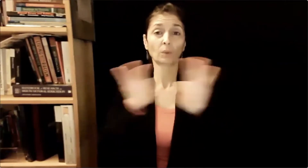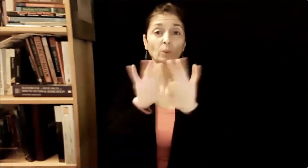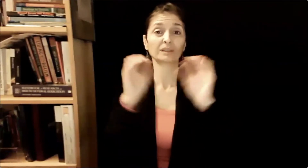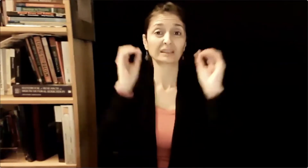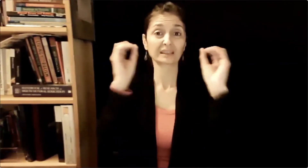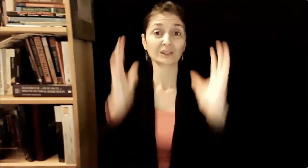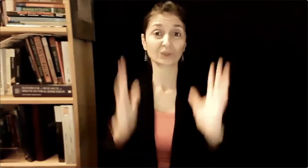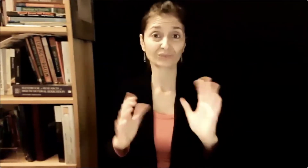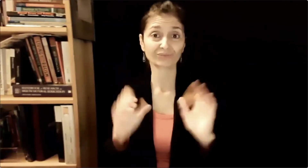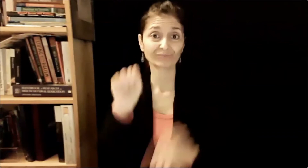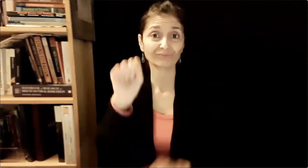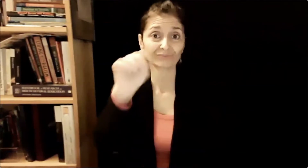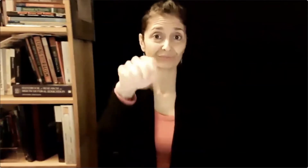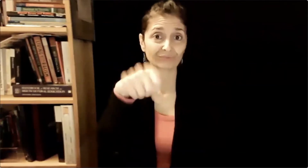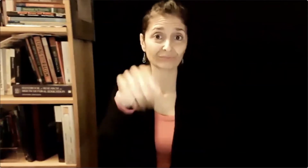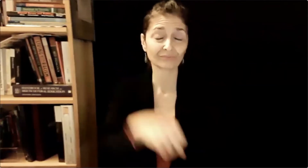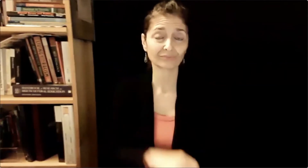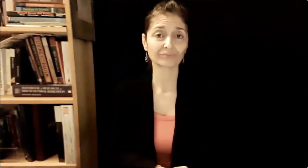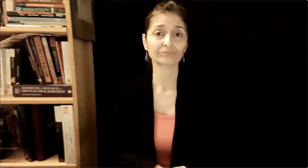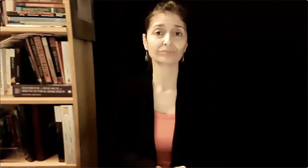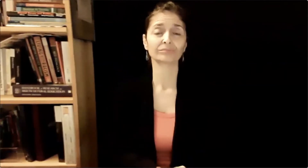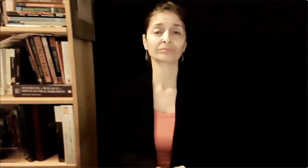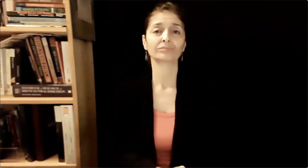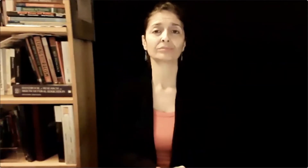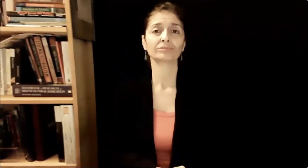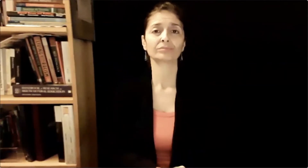and most important teacher.